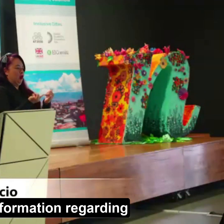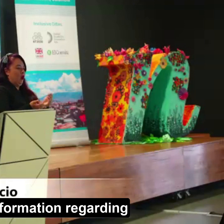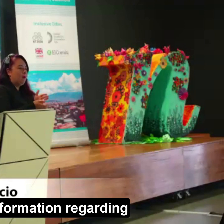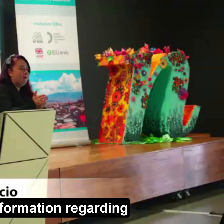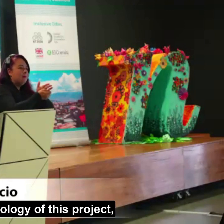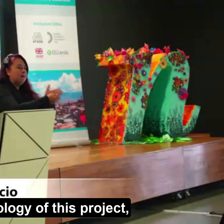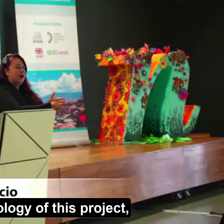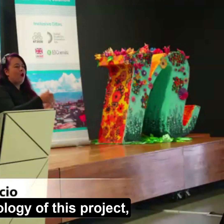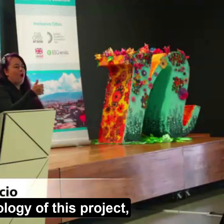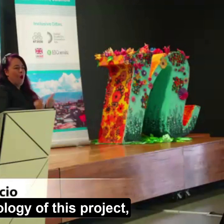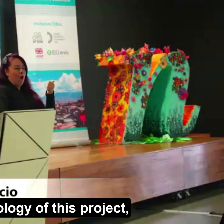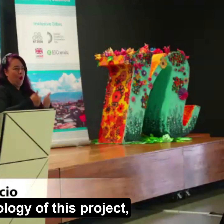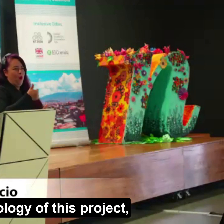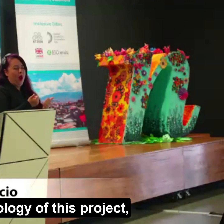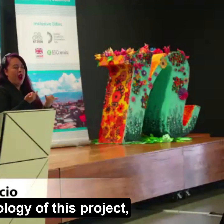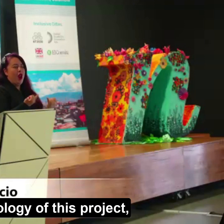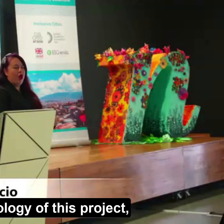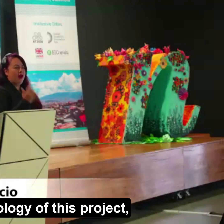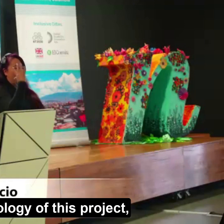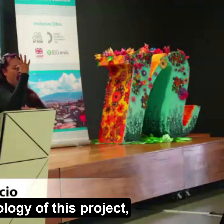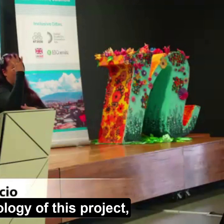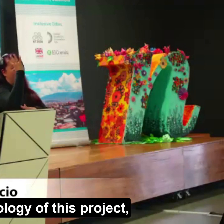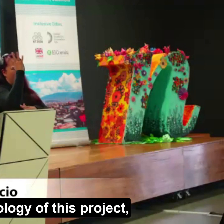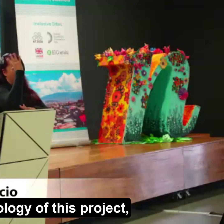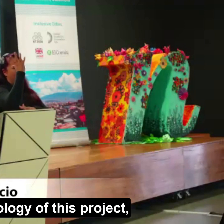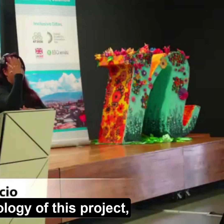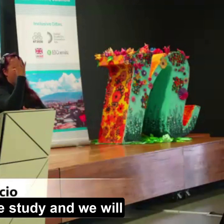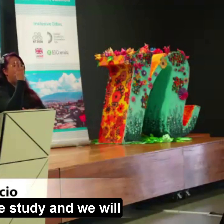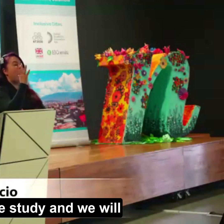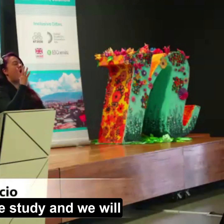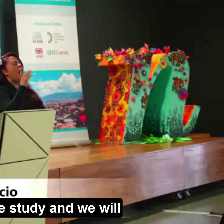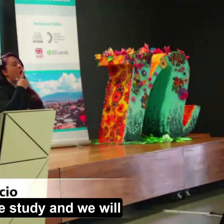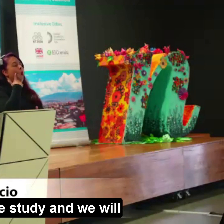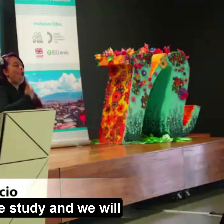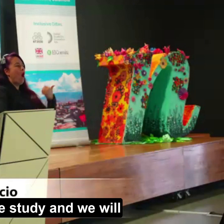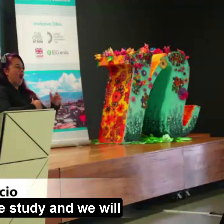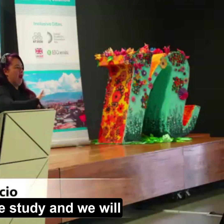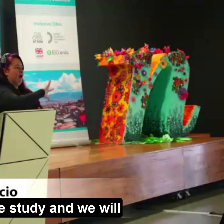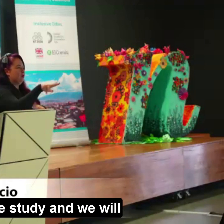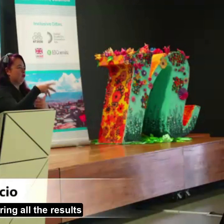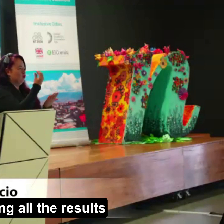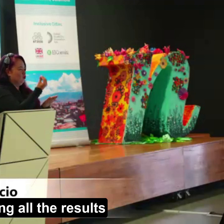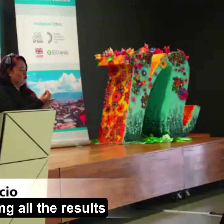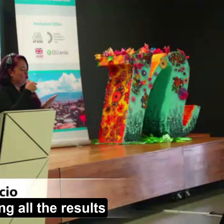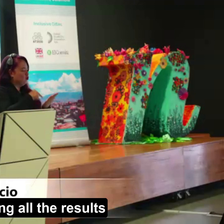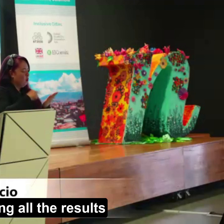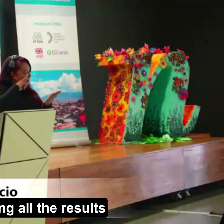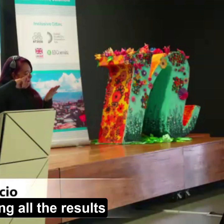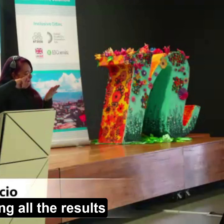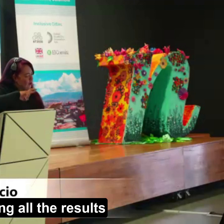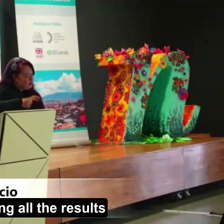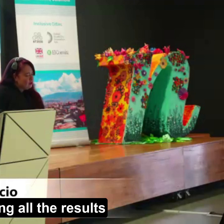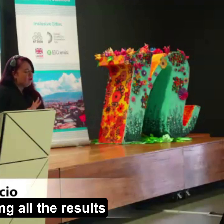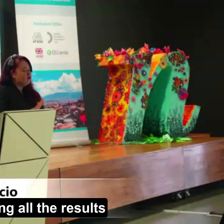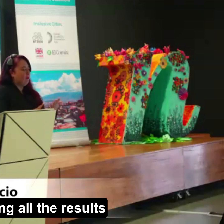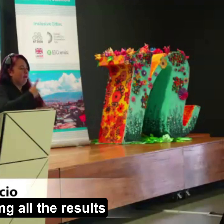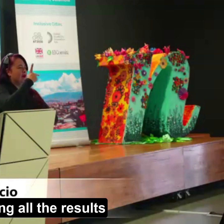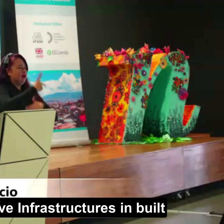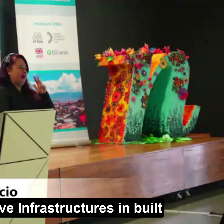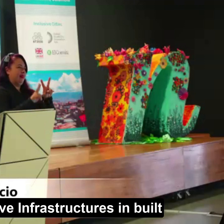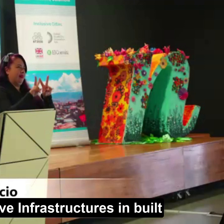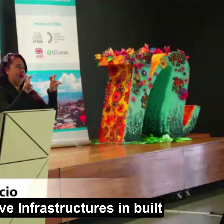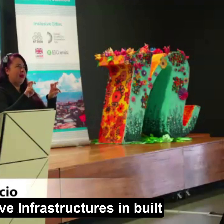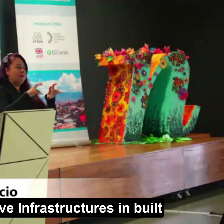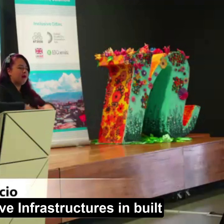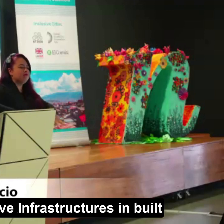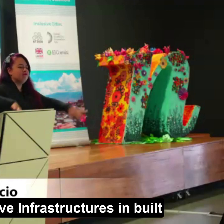get some information regarding the methodology of this project, of this case study, and we will be sharing the